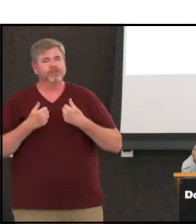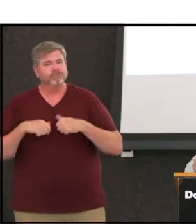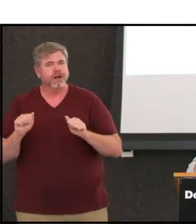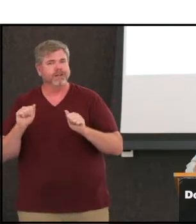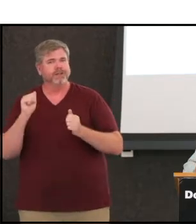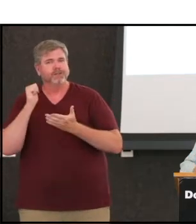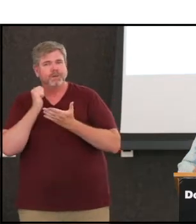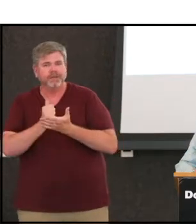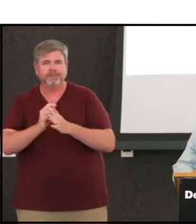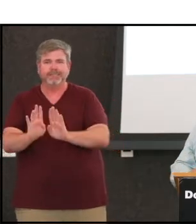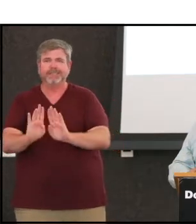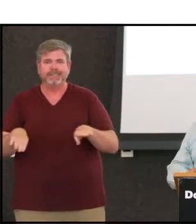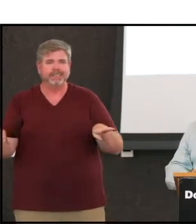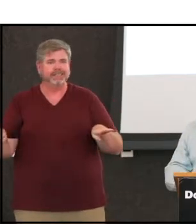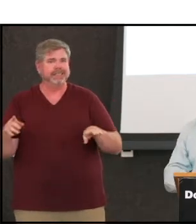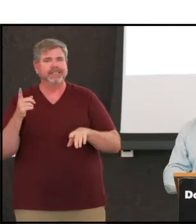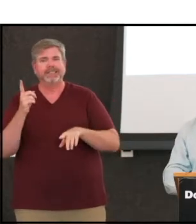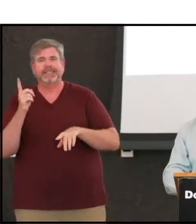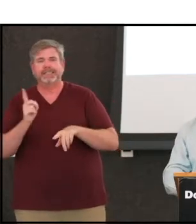access to these substances.